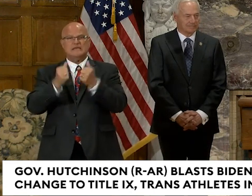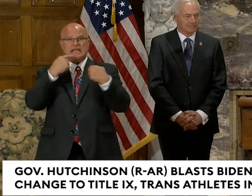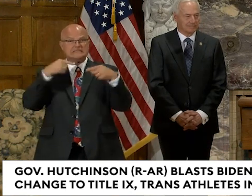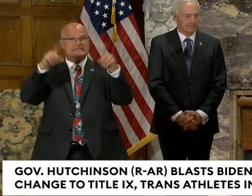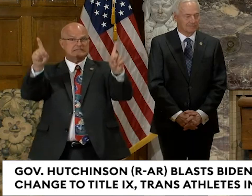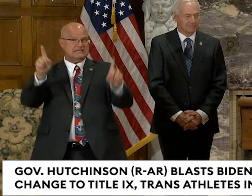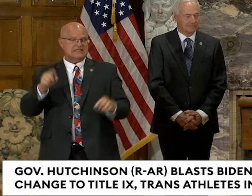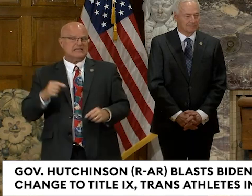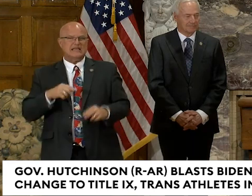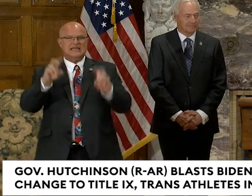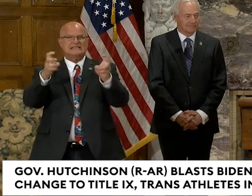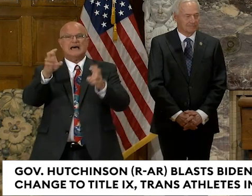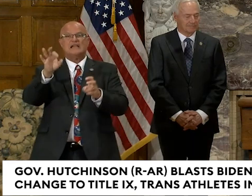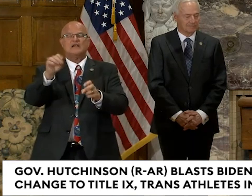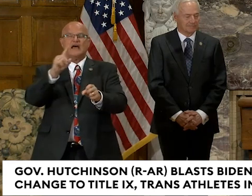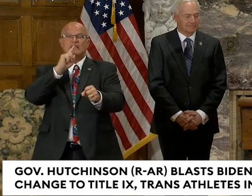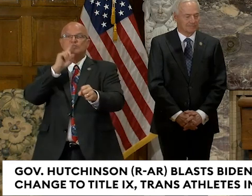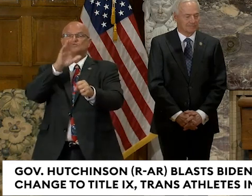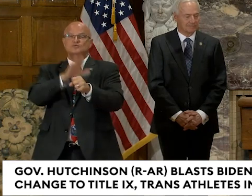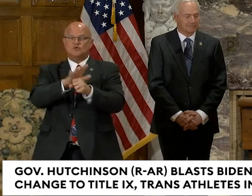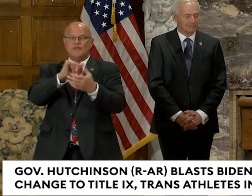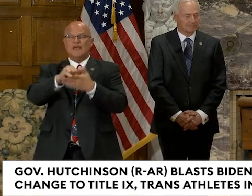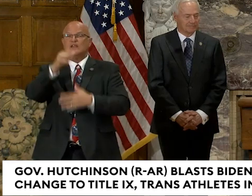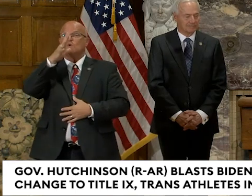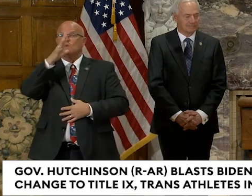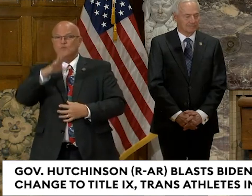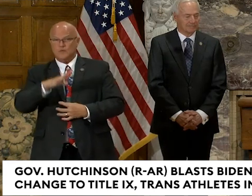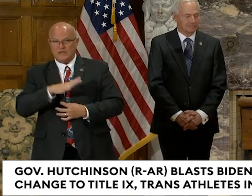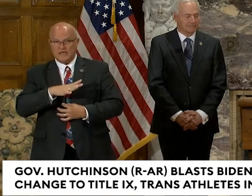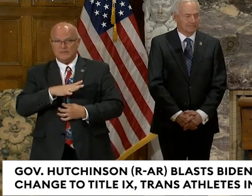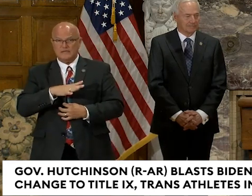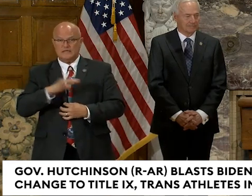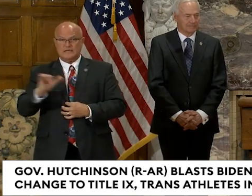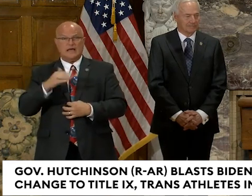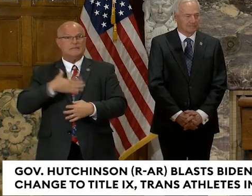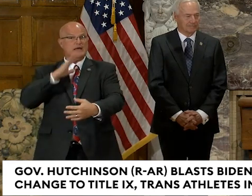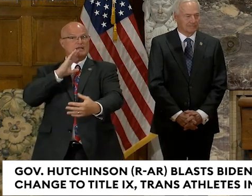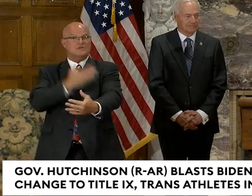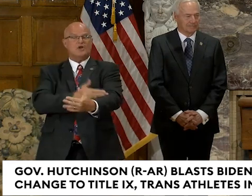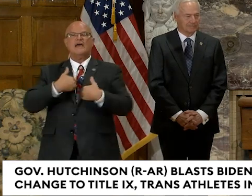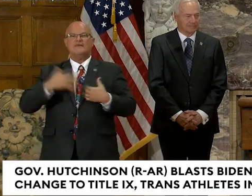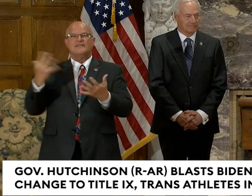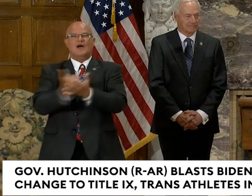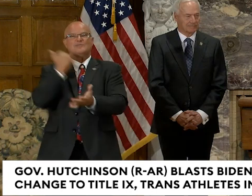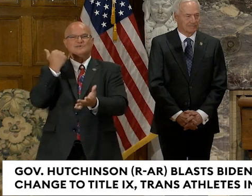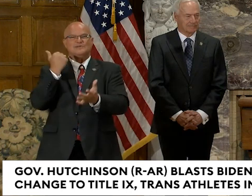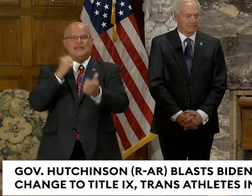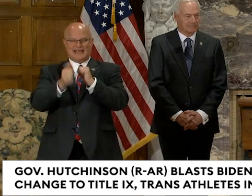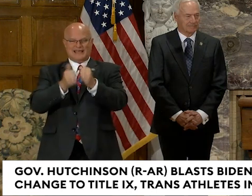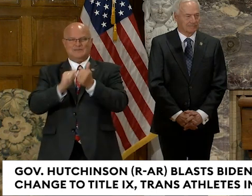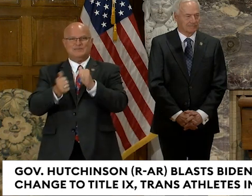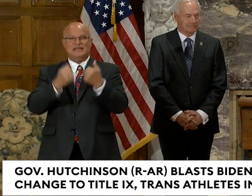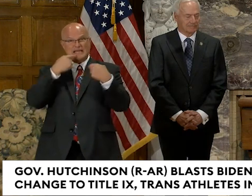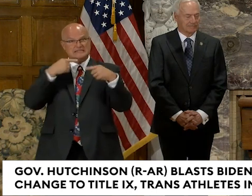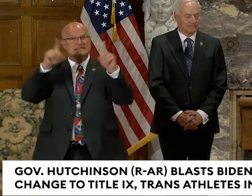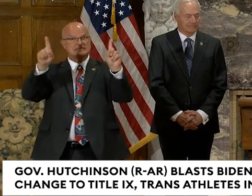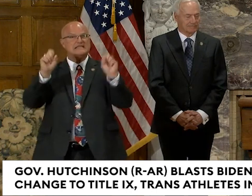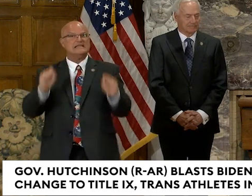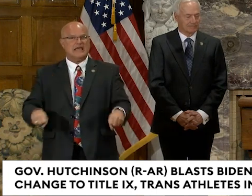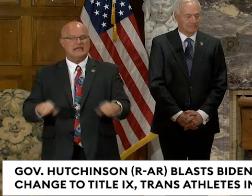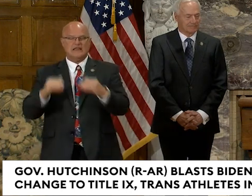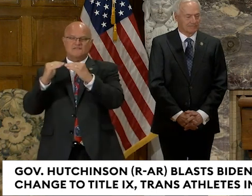succeed. And Title IX ensures that women, just like my daughter, have that opportunity to compete and succeed